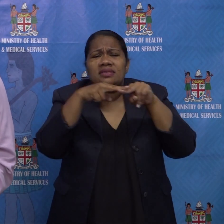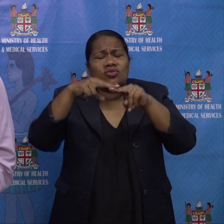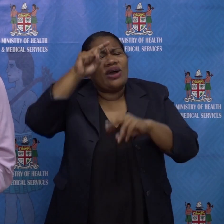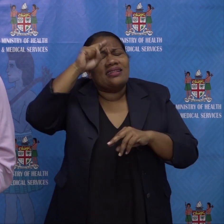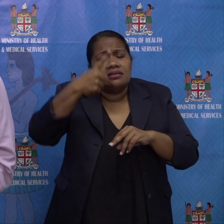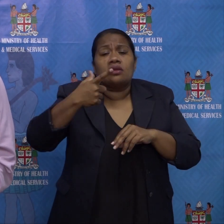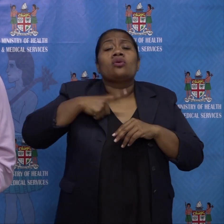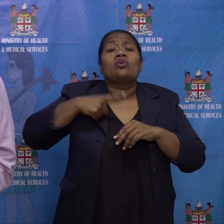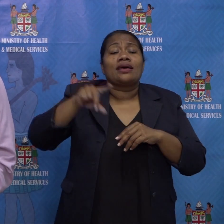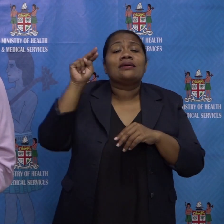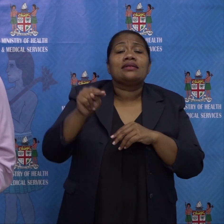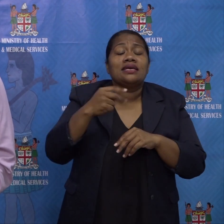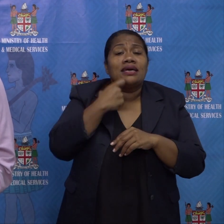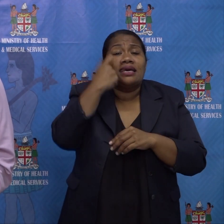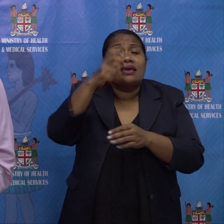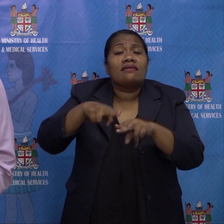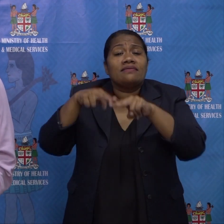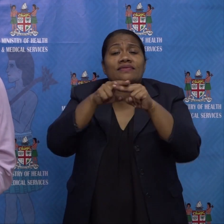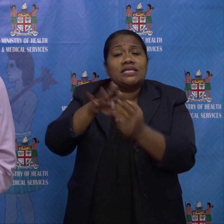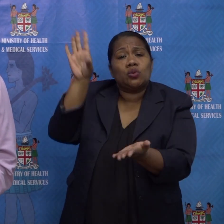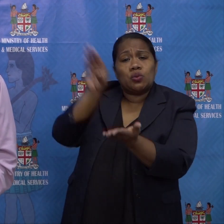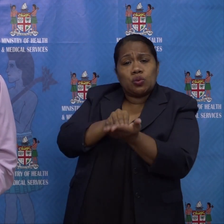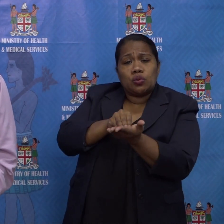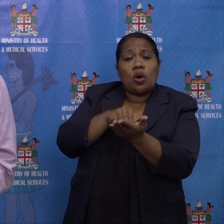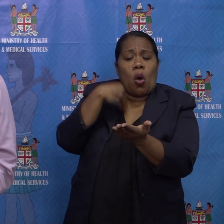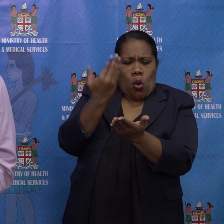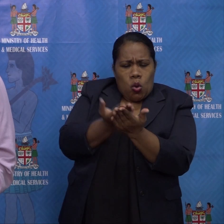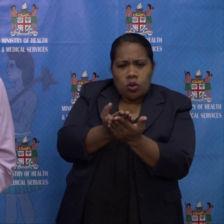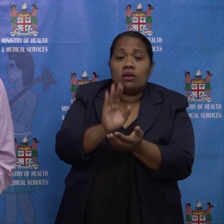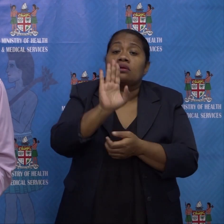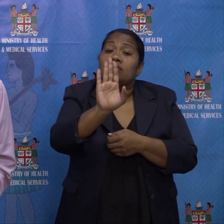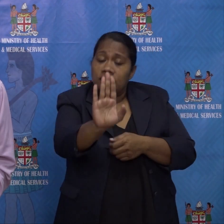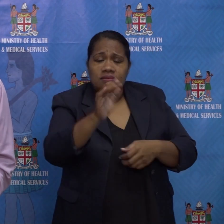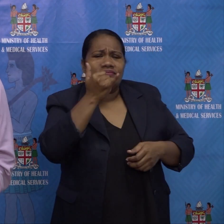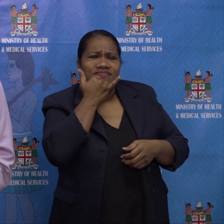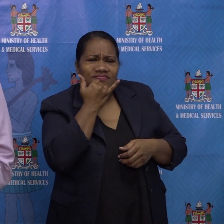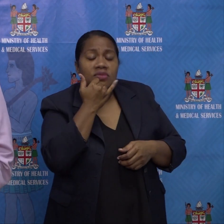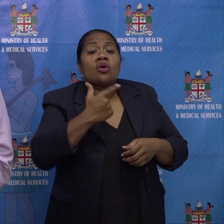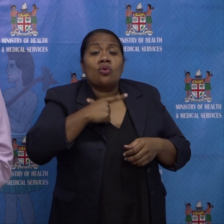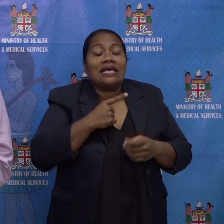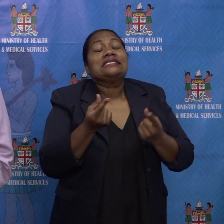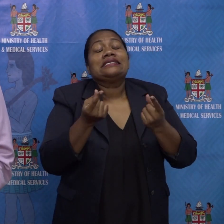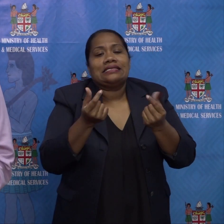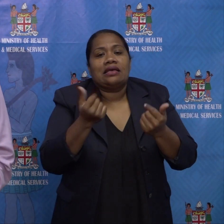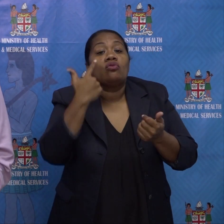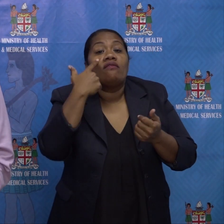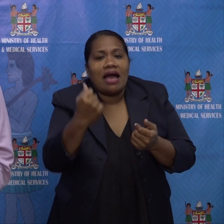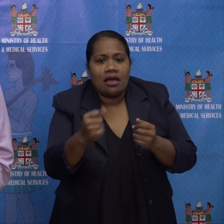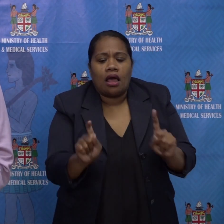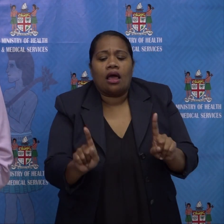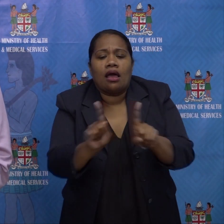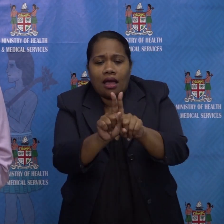we need the Care Fiji app uploaded on your phone. It is so much easier to find contacts on a Care Fiji